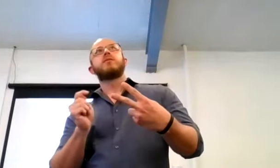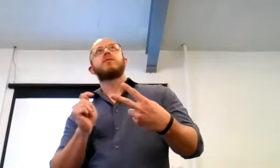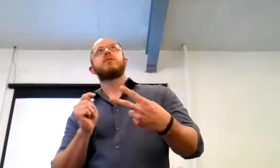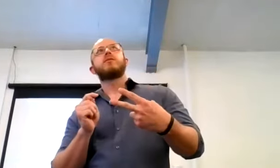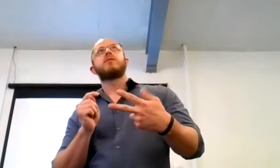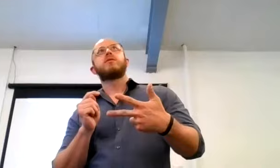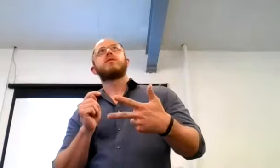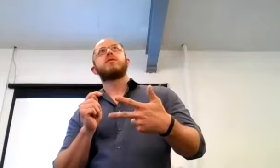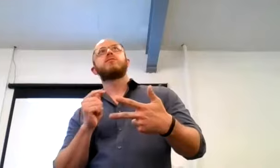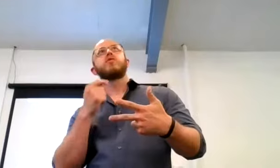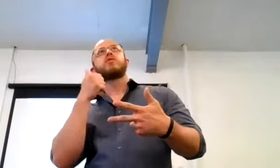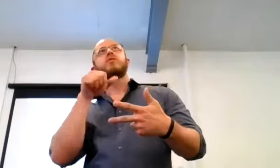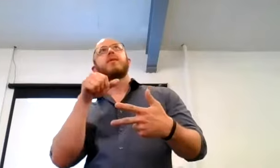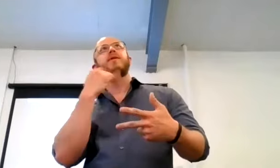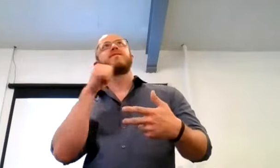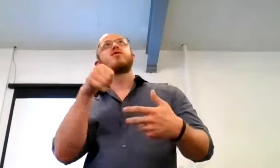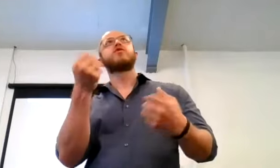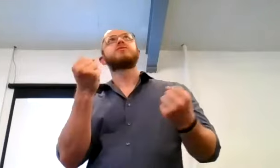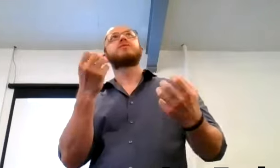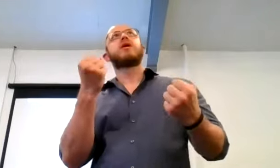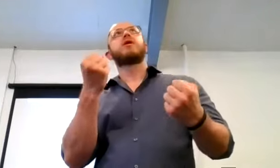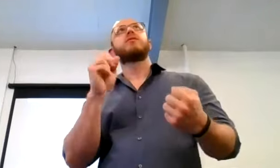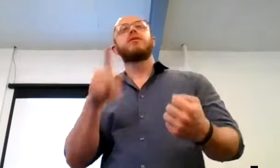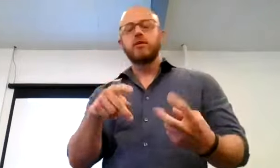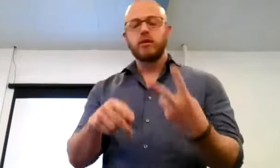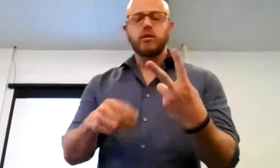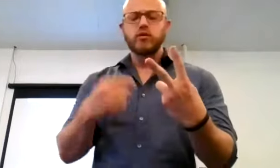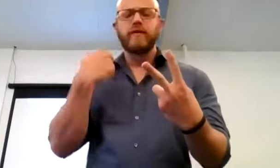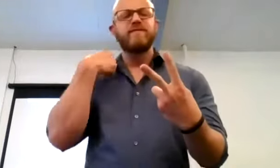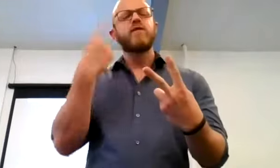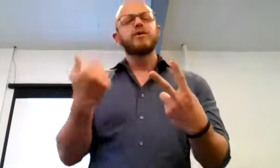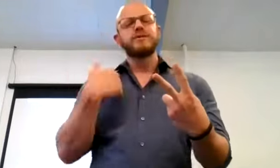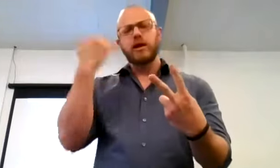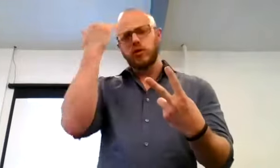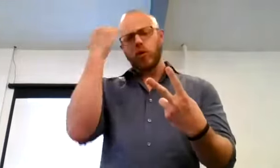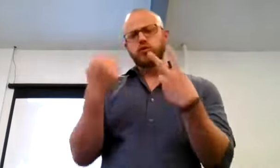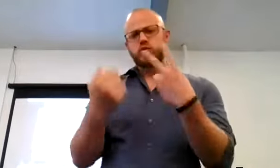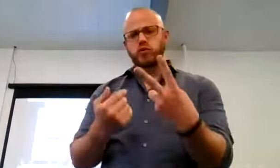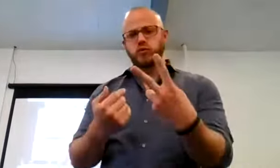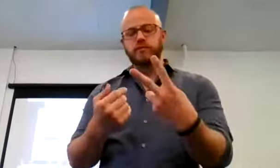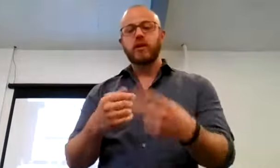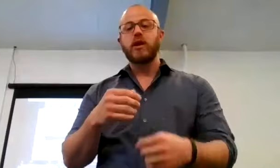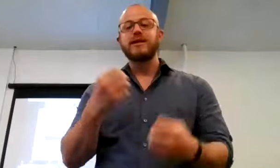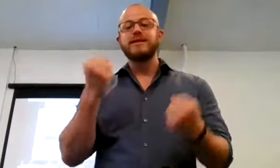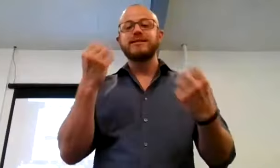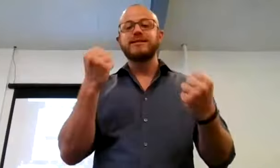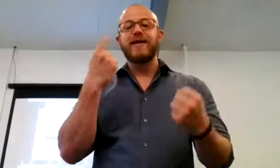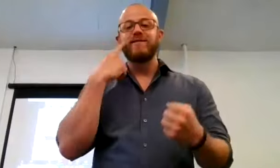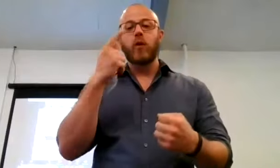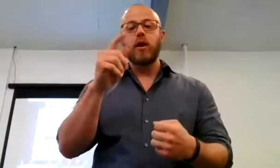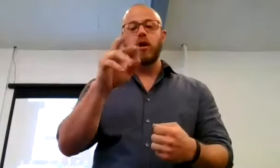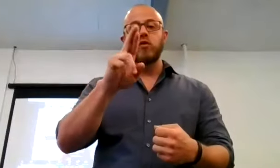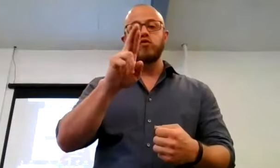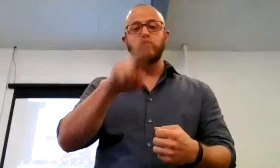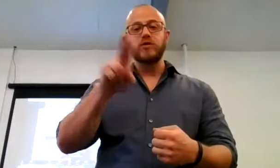Let me see, bathroom, I'm trying to remember other signs. Okay. There's so far, I know 2. The sign